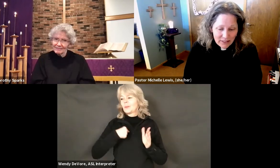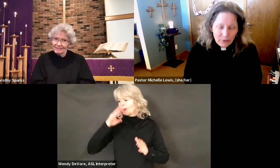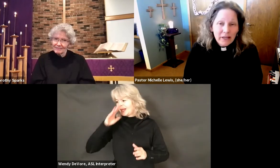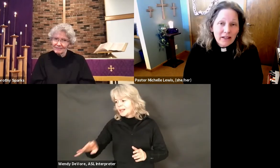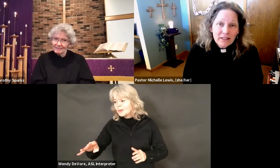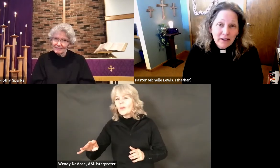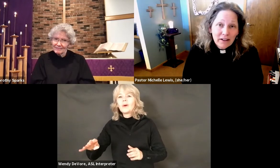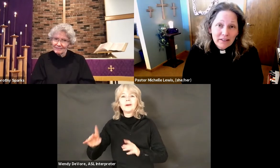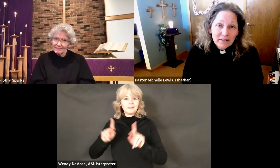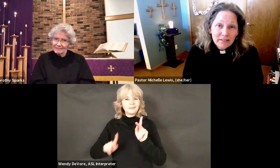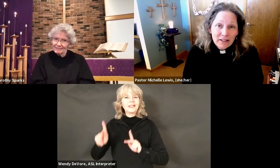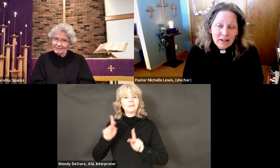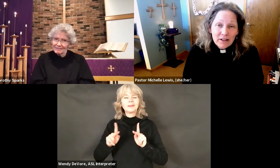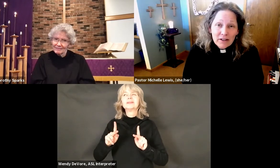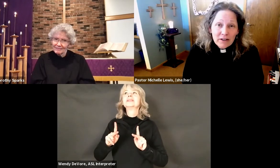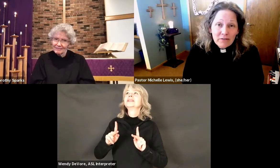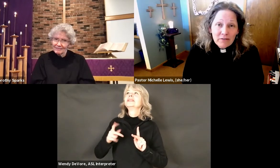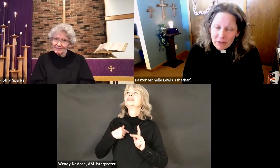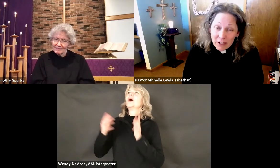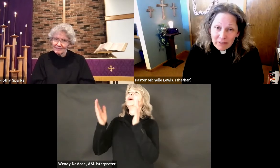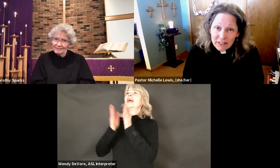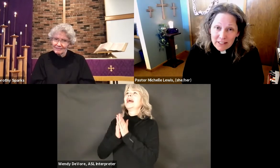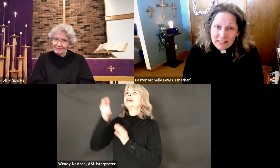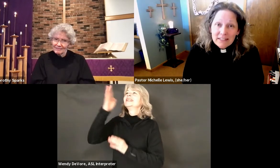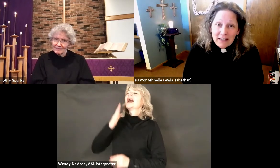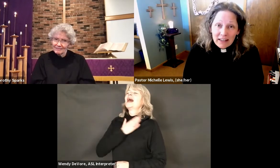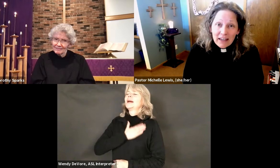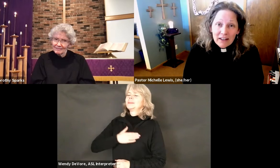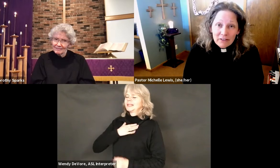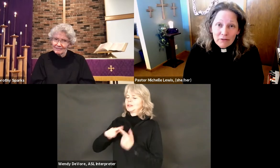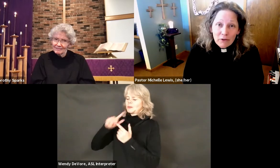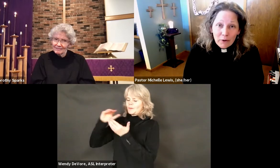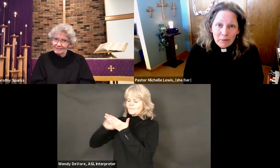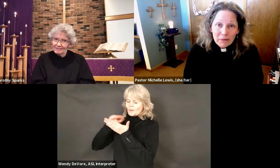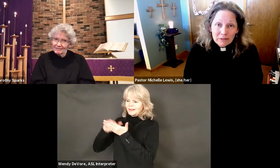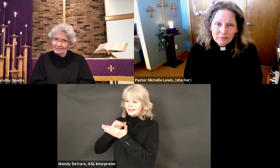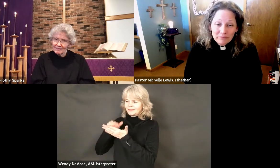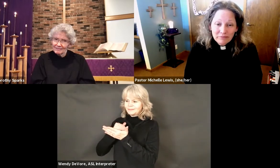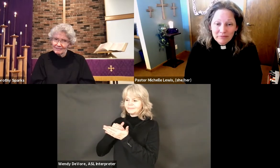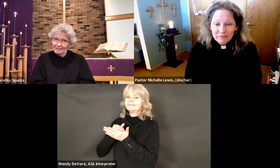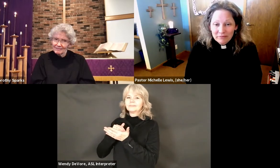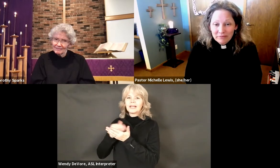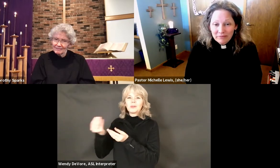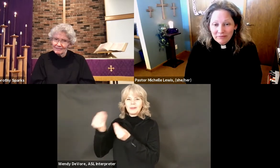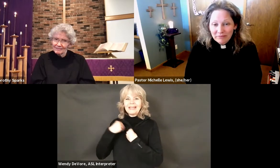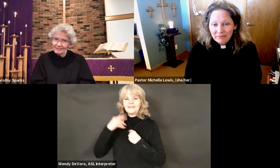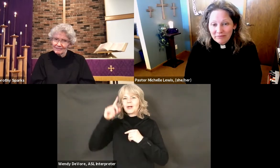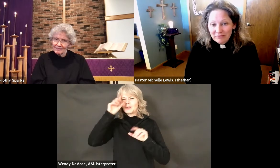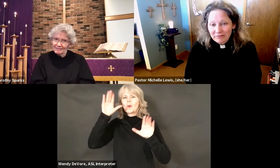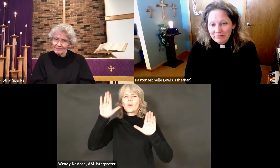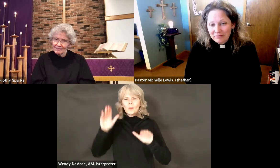And so we ask God for forgiveness and for hope.